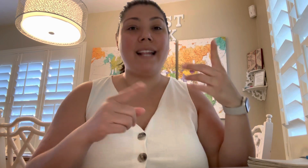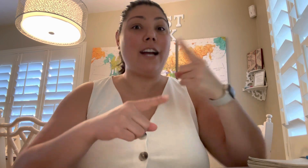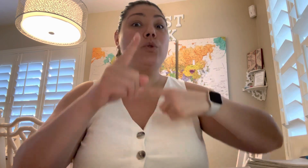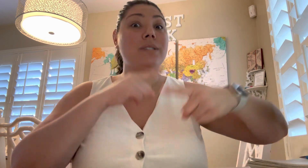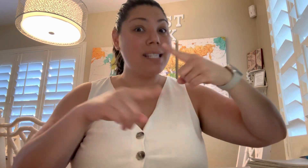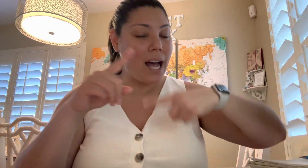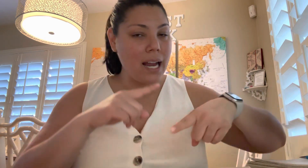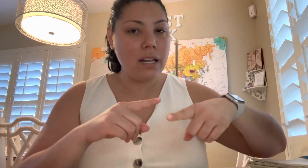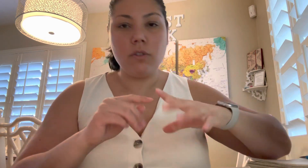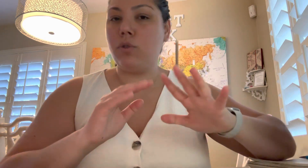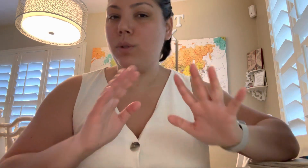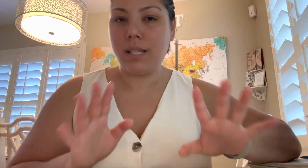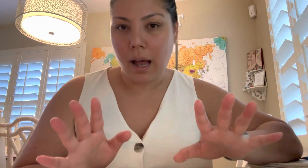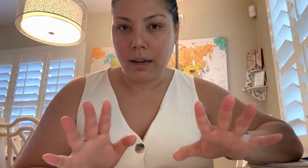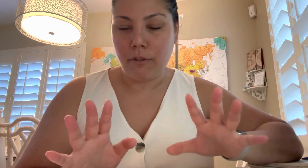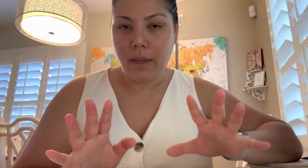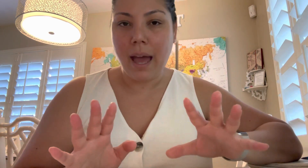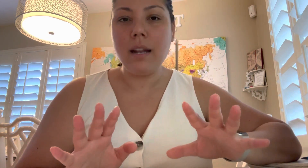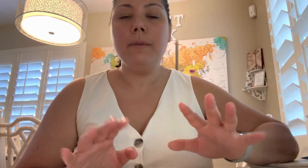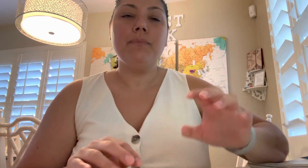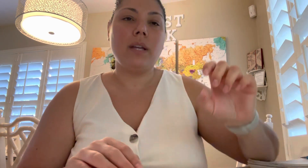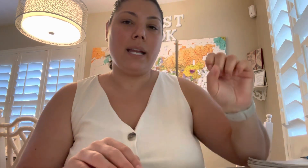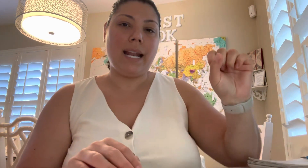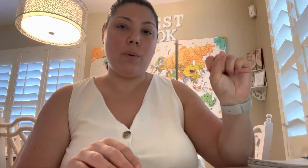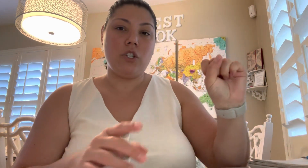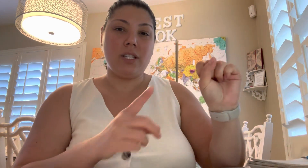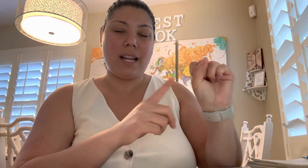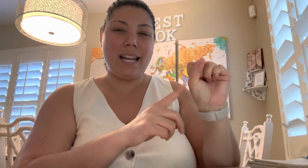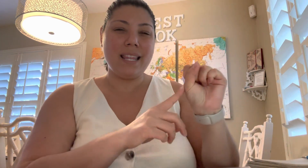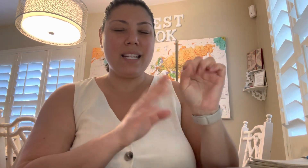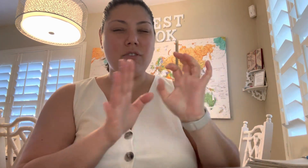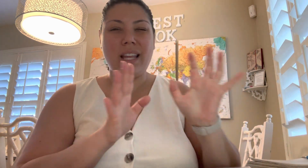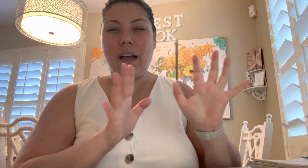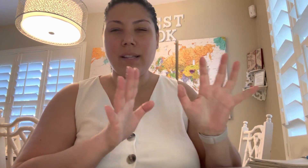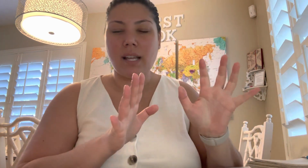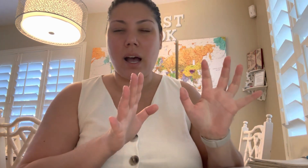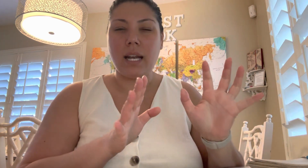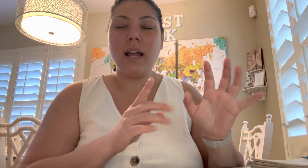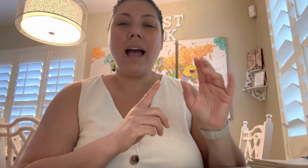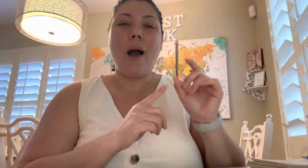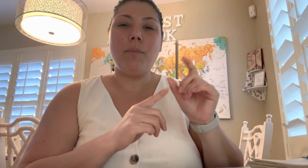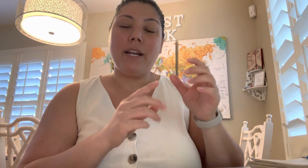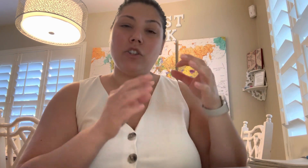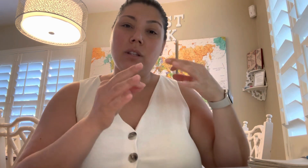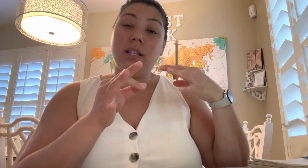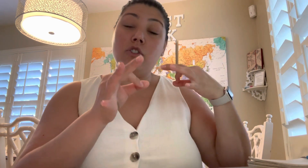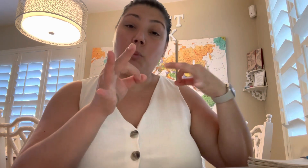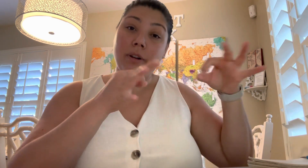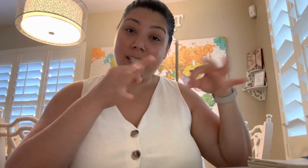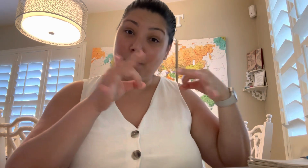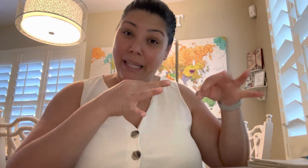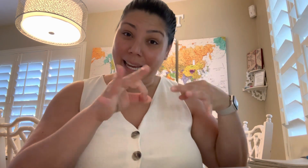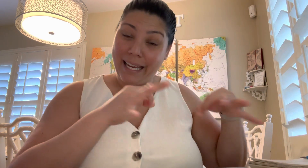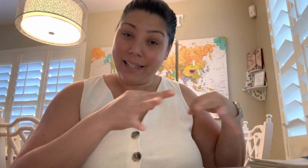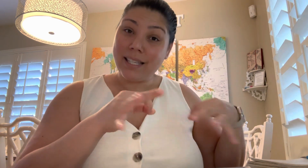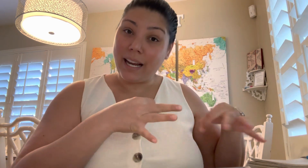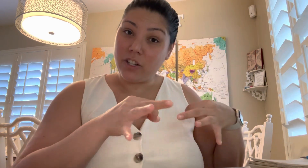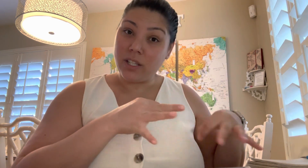actual sign, there's no sign for that. Again, I would just, anything that doesn't really have a sign, I would make sure that the interpreter explains, like I just did, what